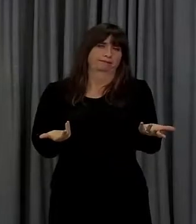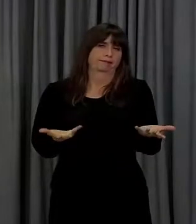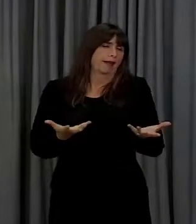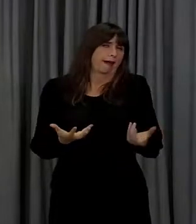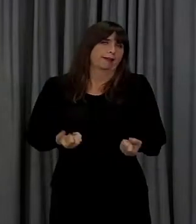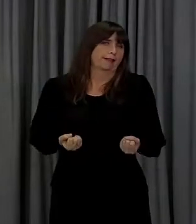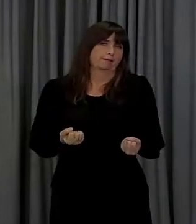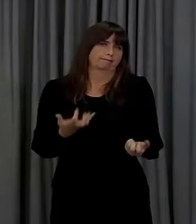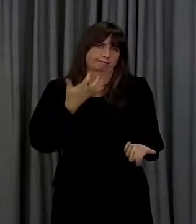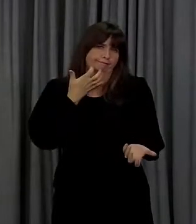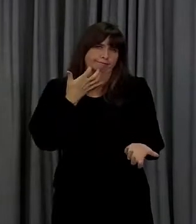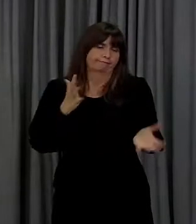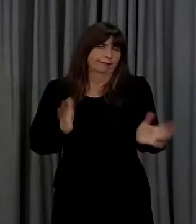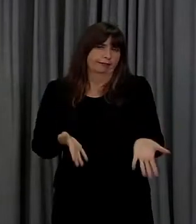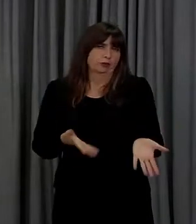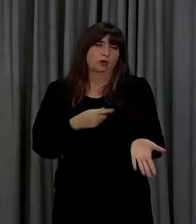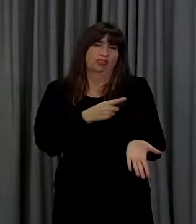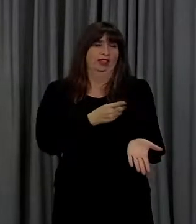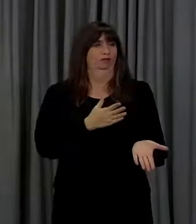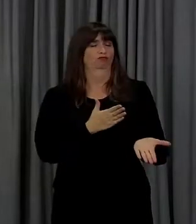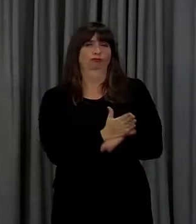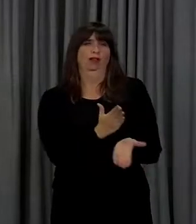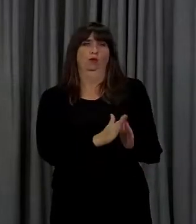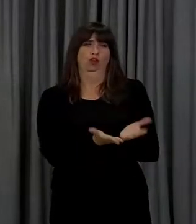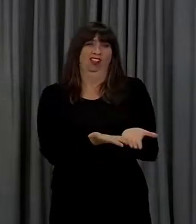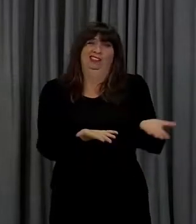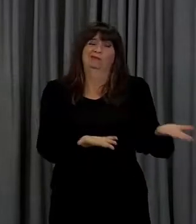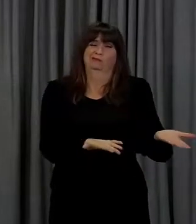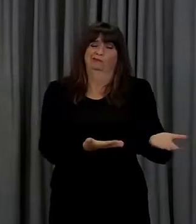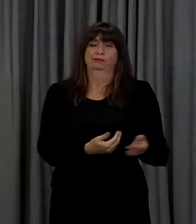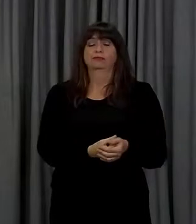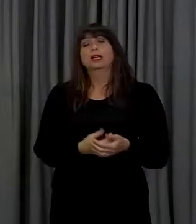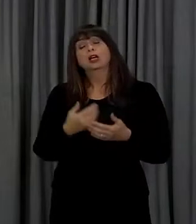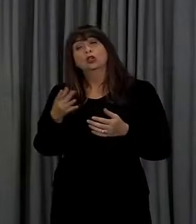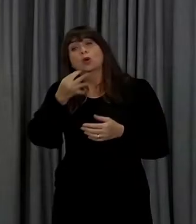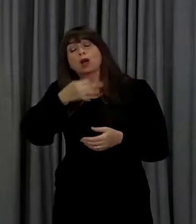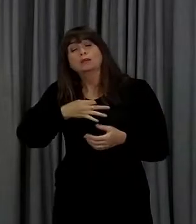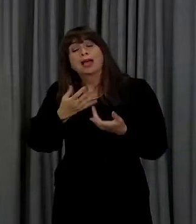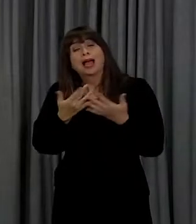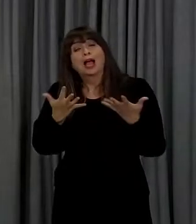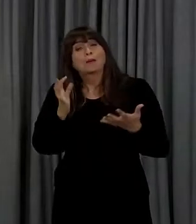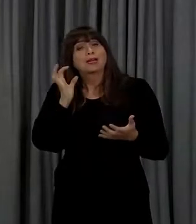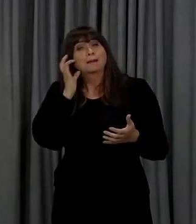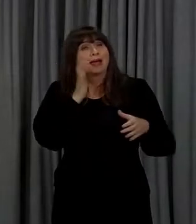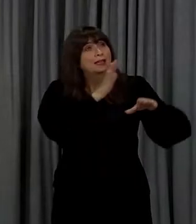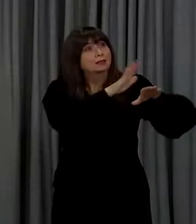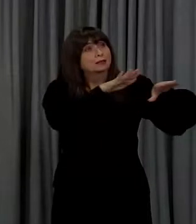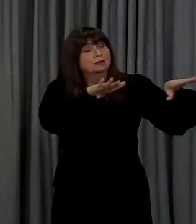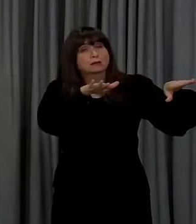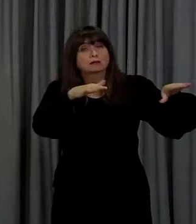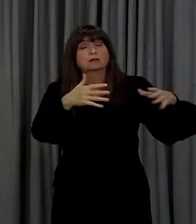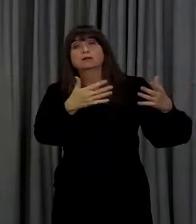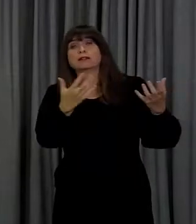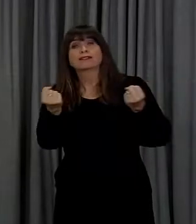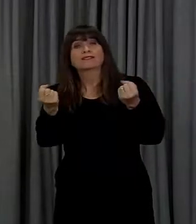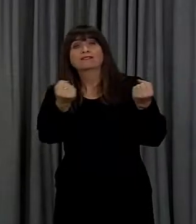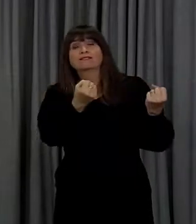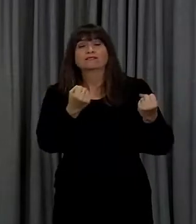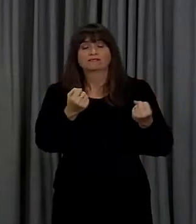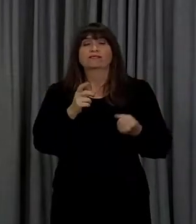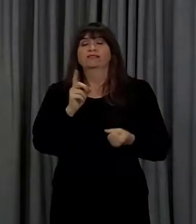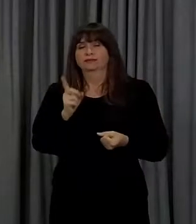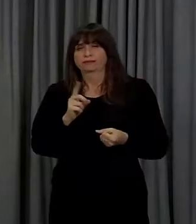reality of the situation. In terms of numbers of beds, we have been working very closely with local authorities